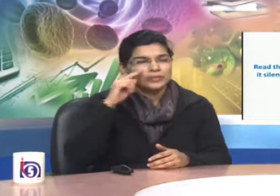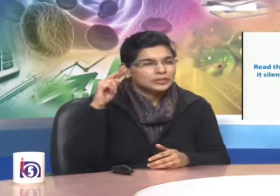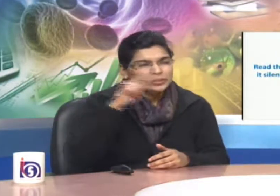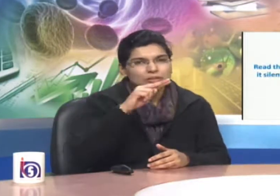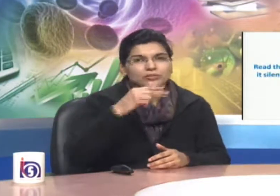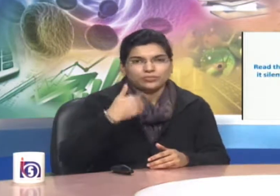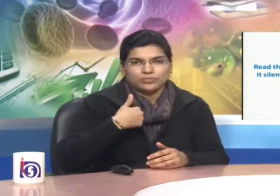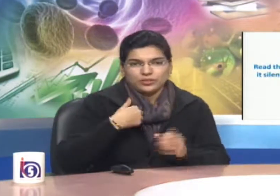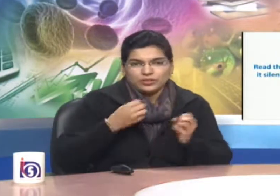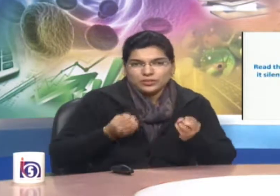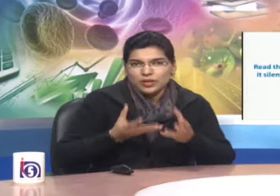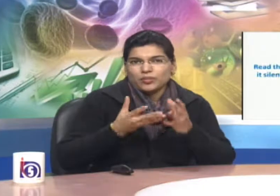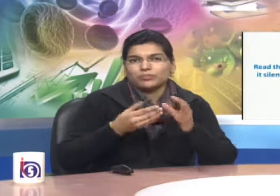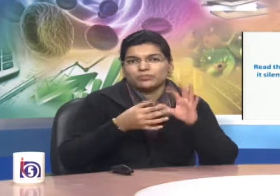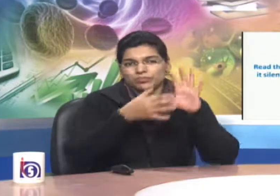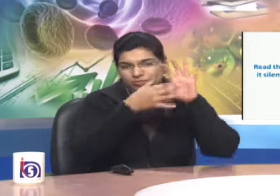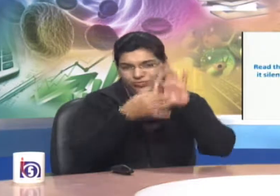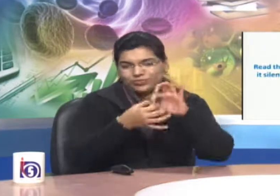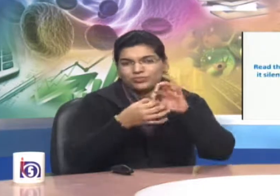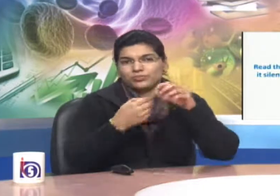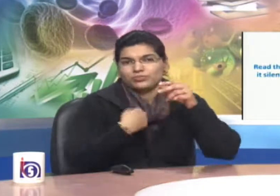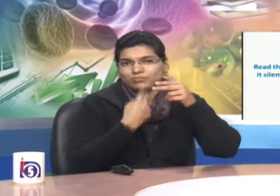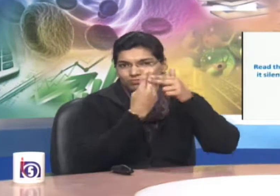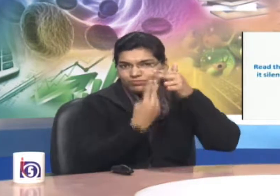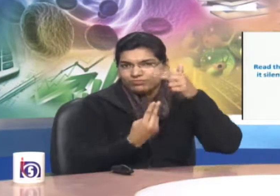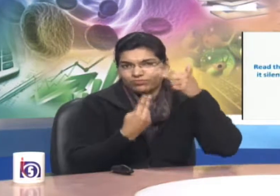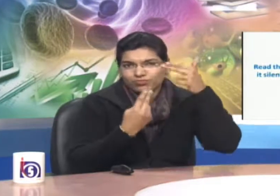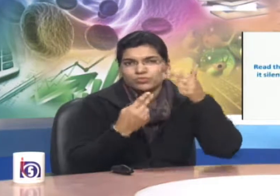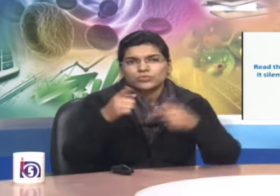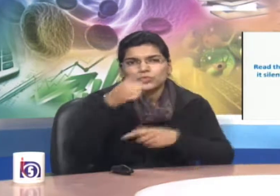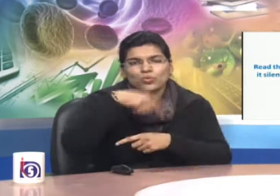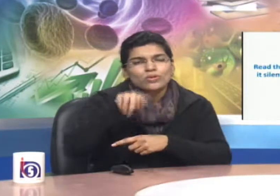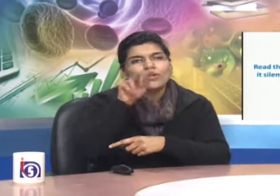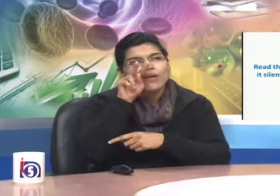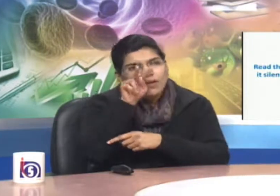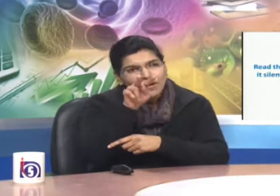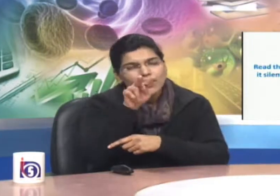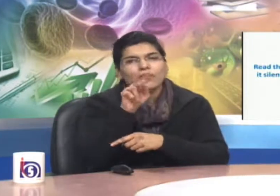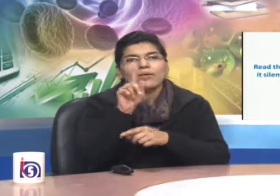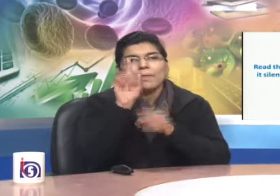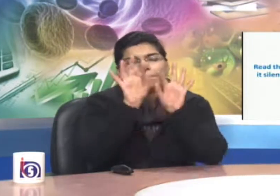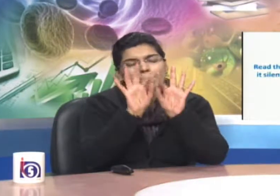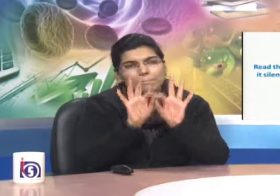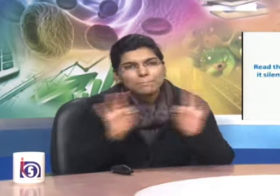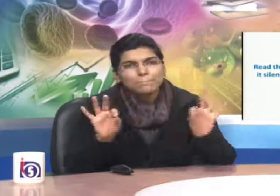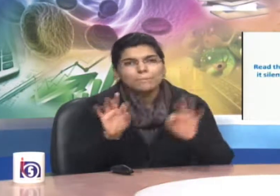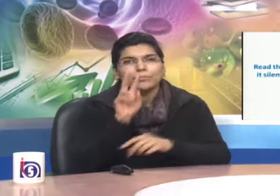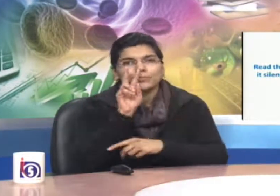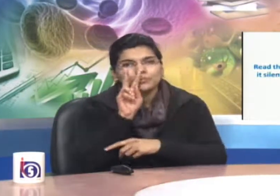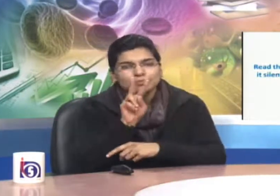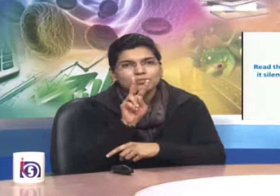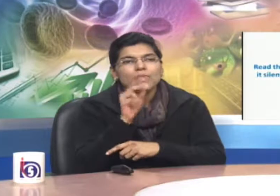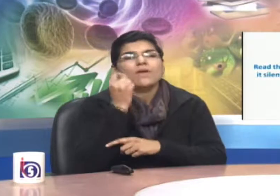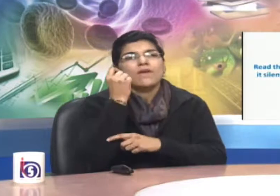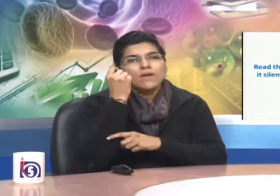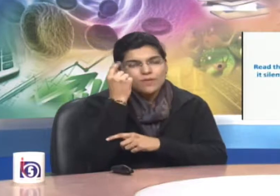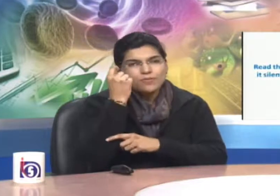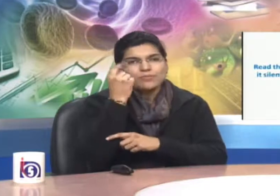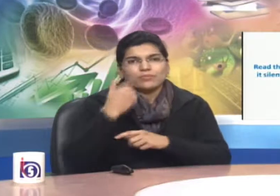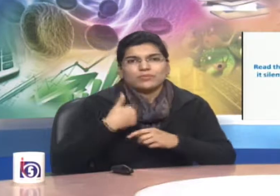You all read the poem, then read it silently. It would be a good idea